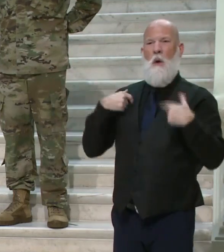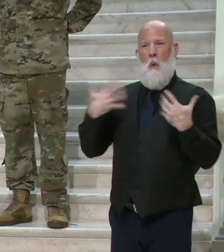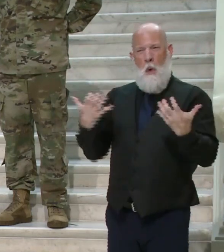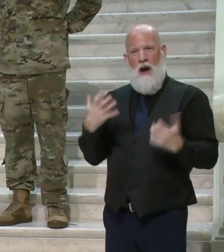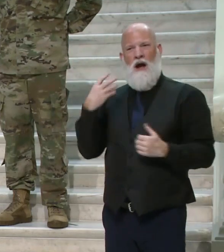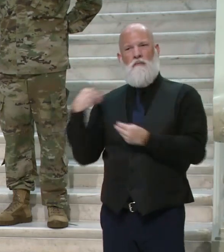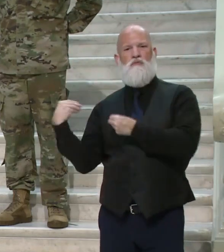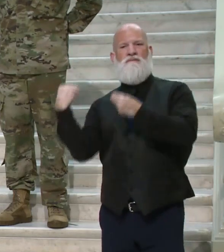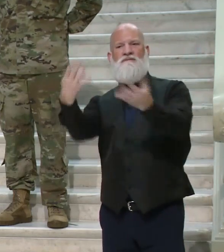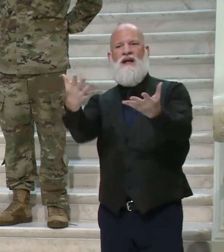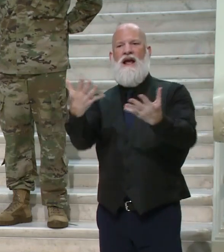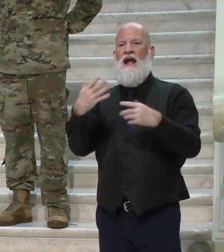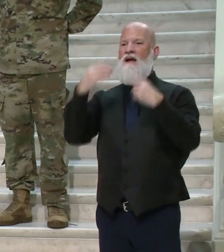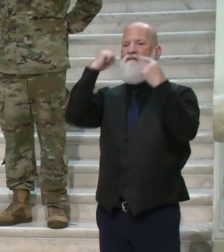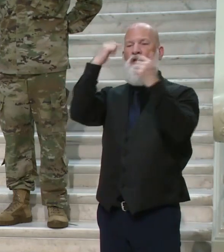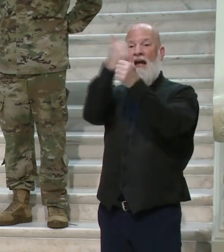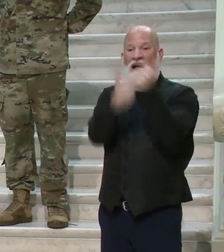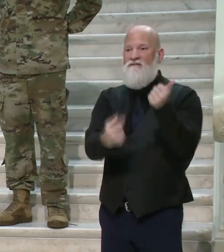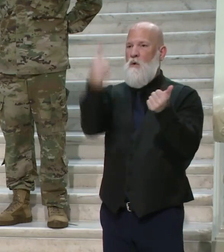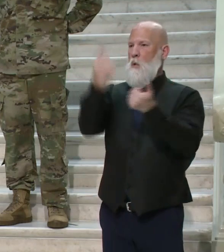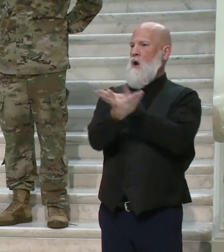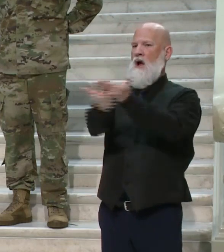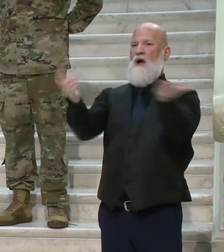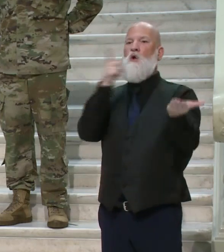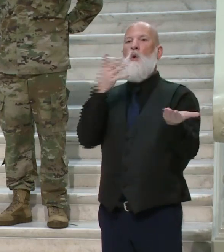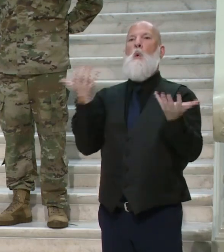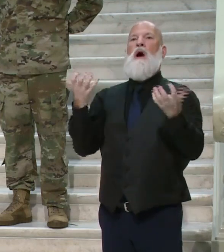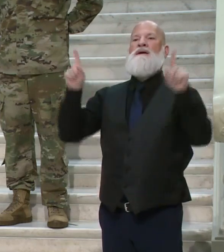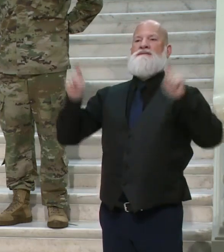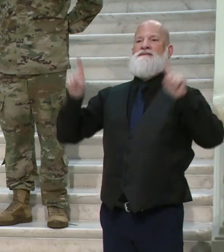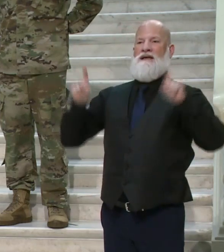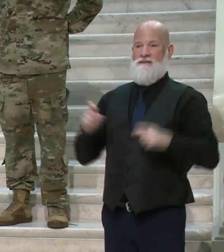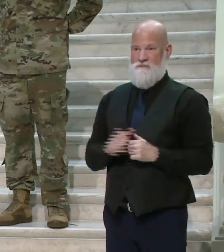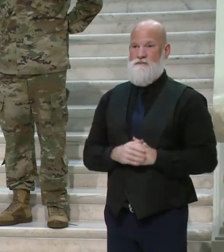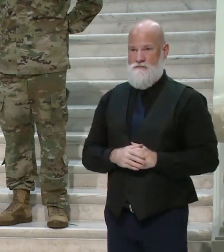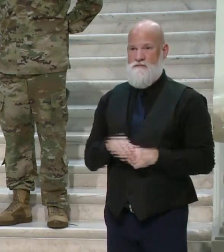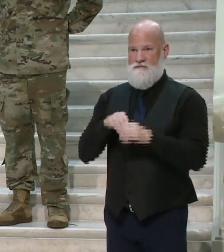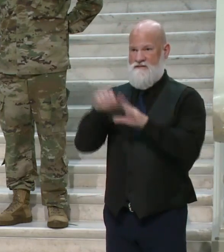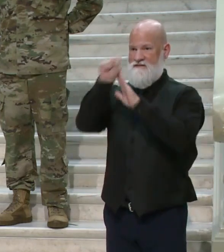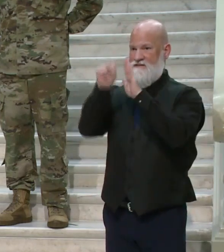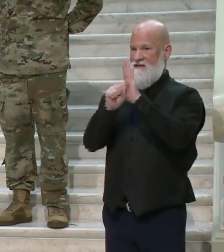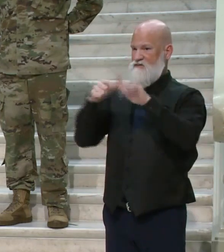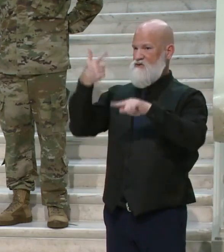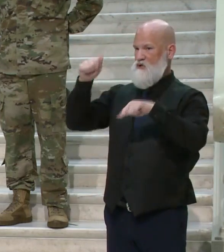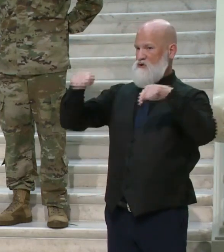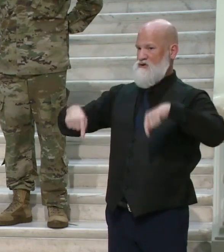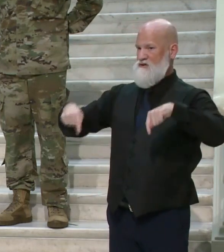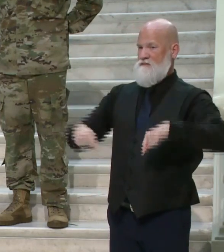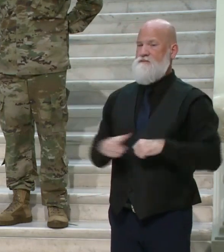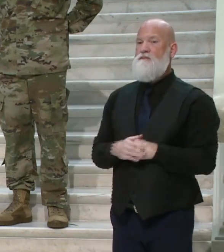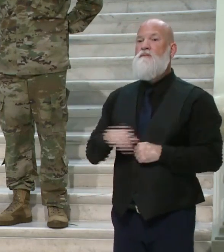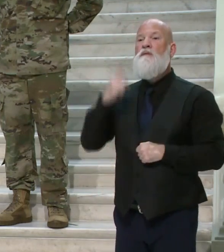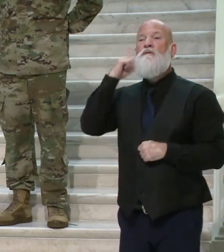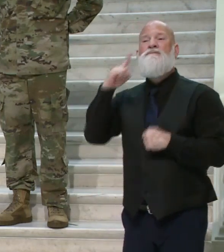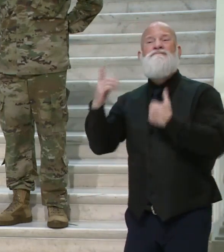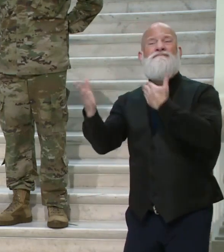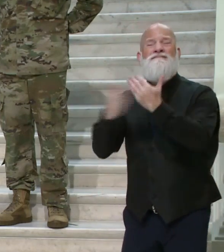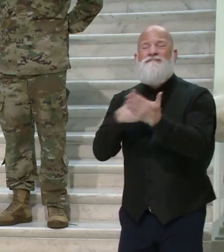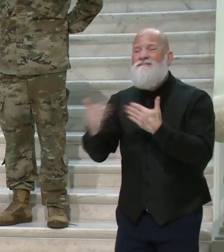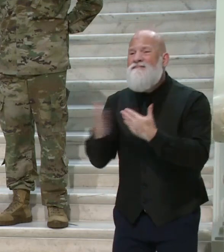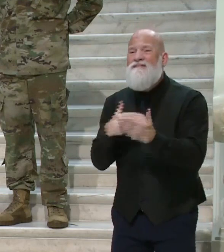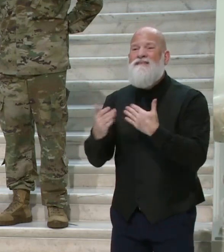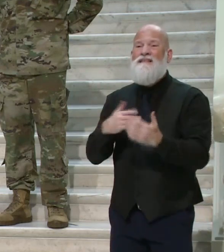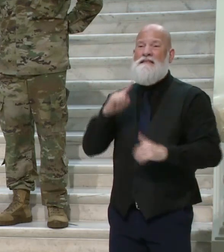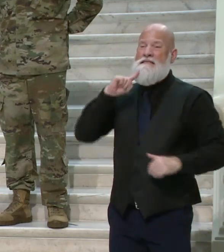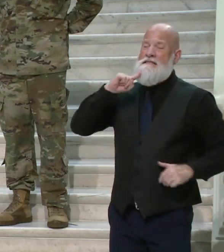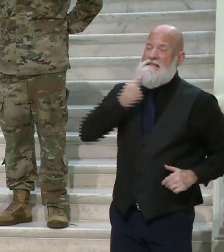to everyone who wants a test in Georgia and has even mild symptoms. And so it's quite a change from when we